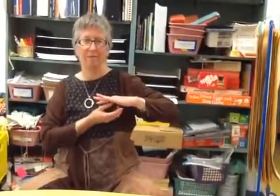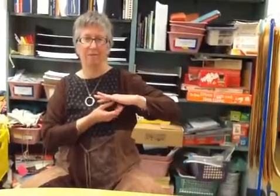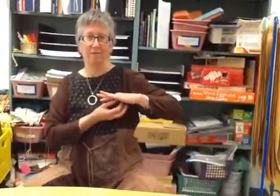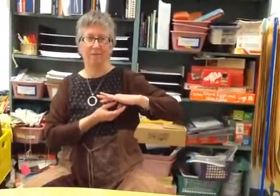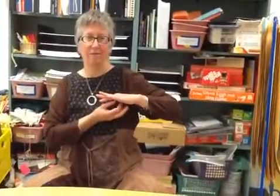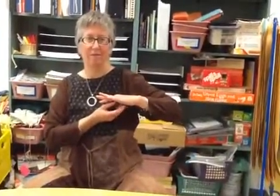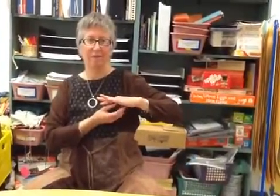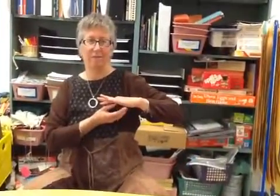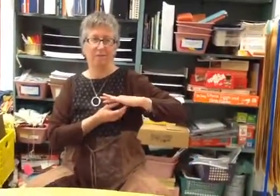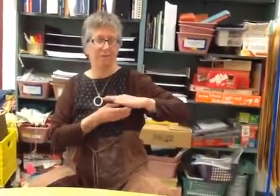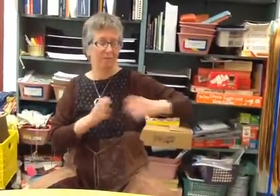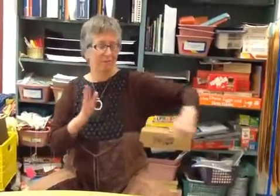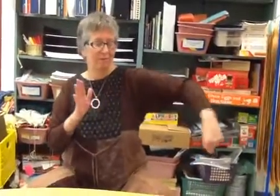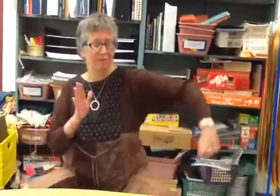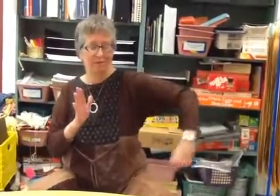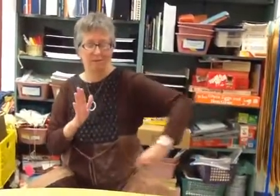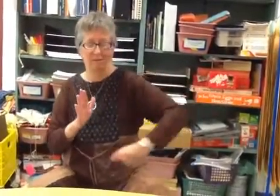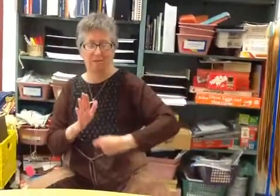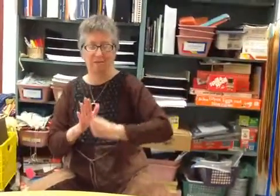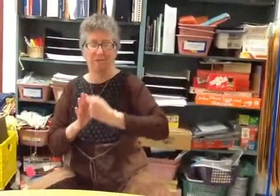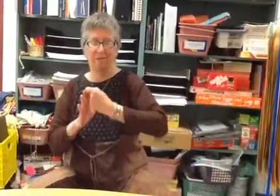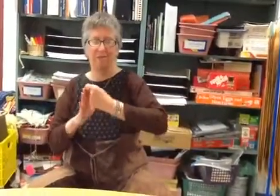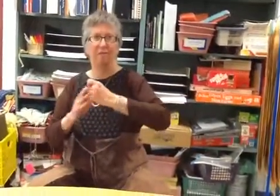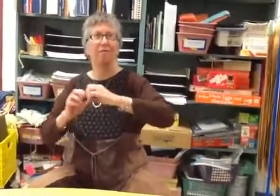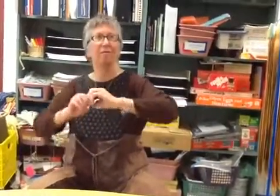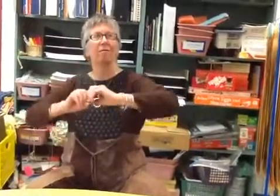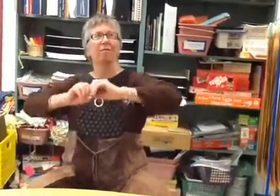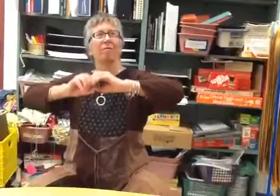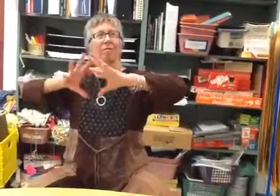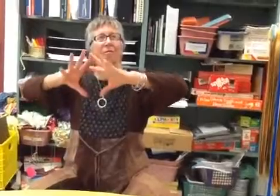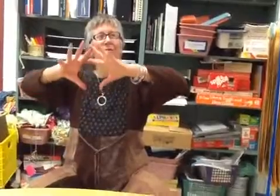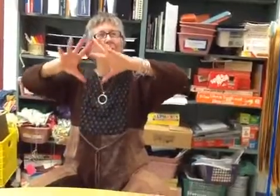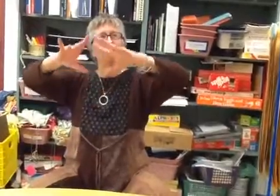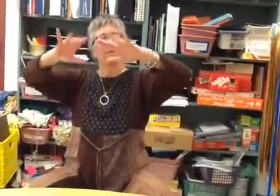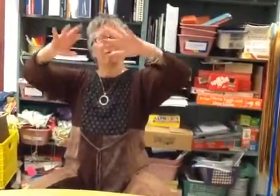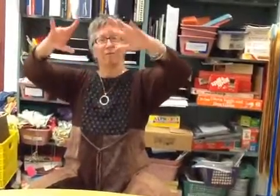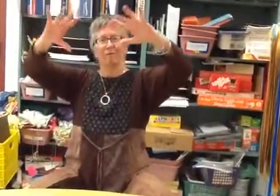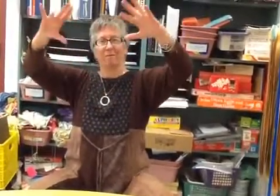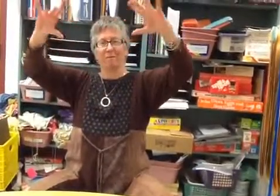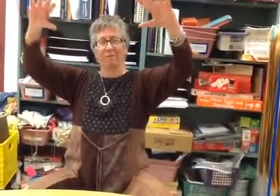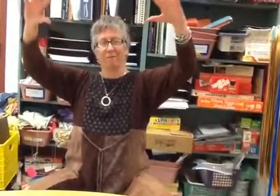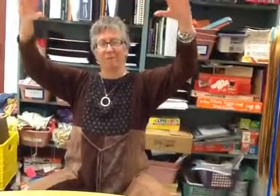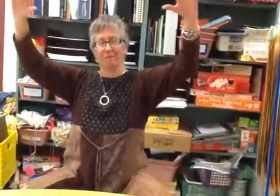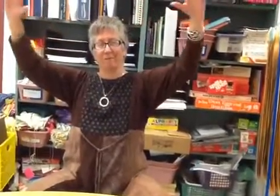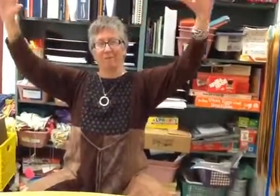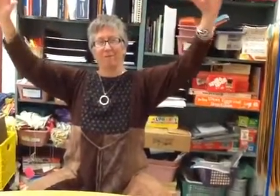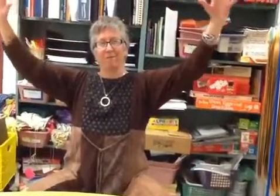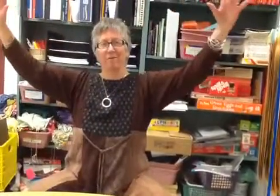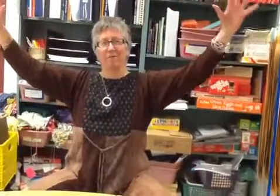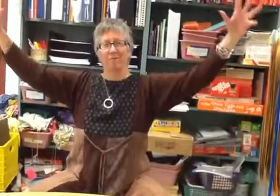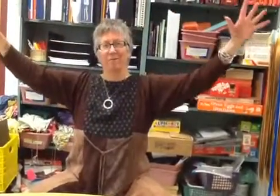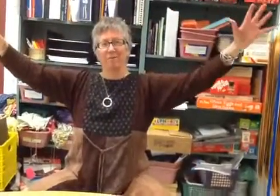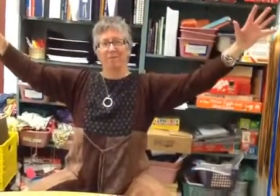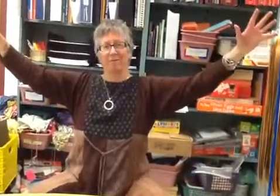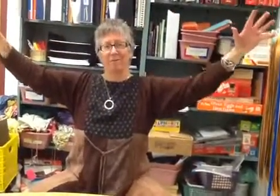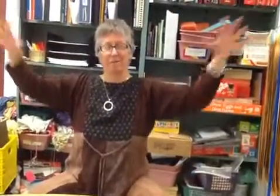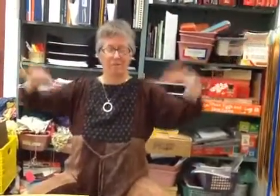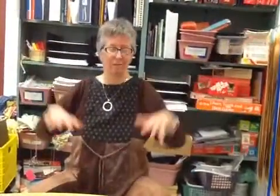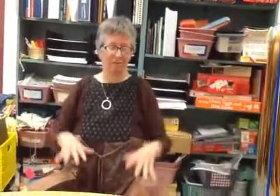You just gotta ignite the light and let it shine. Just own the